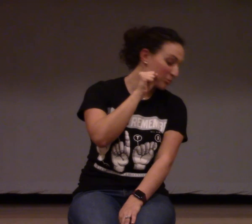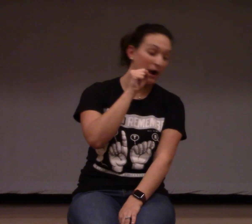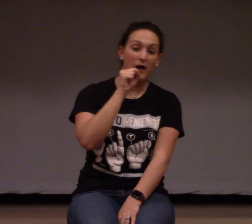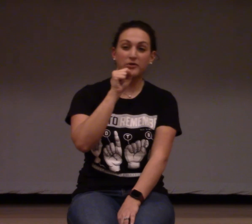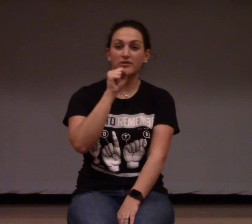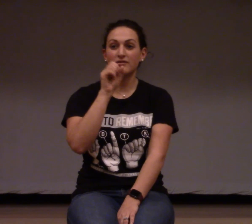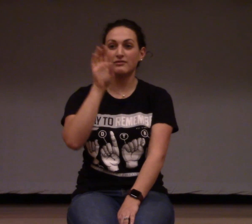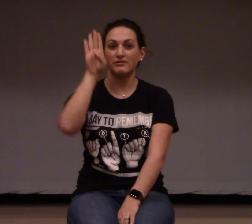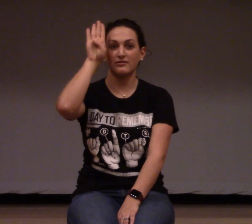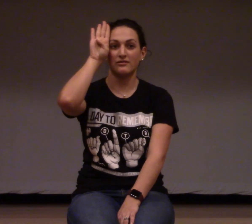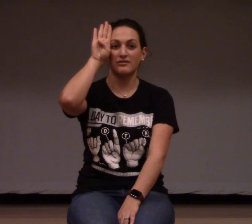Brown.